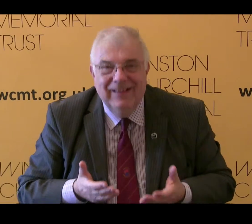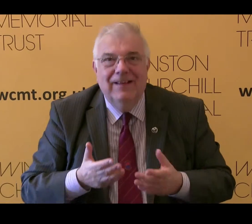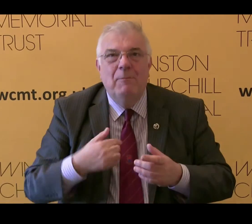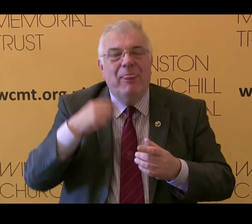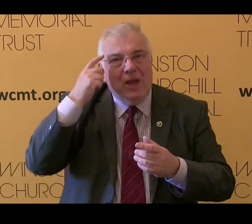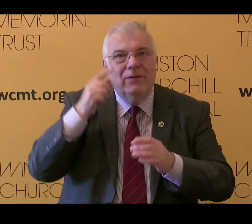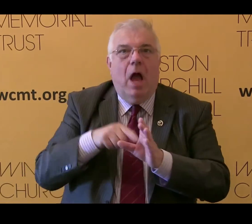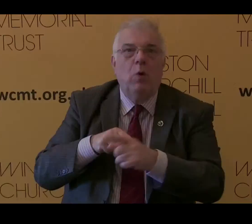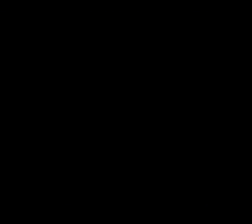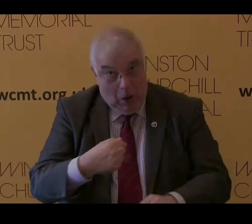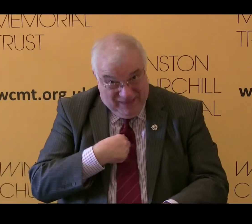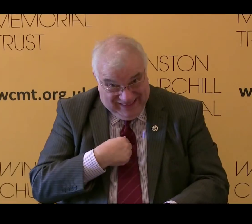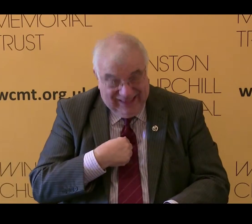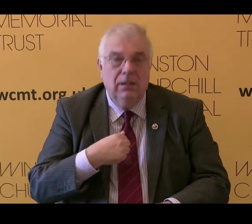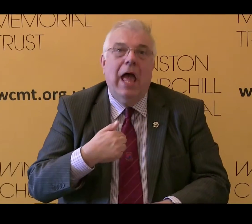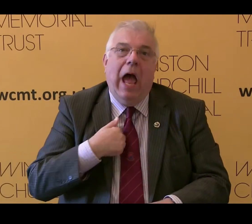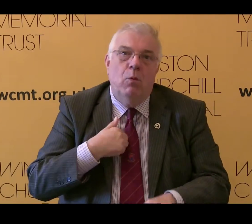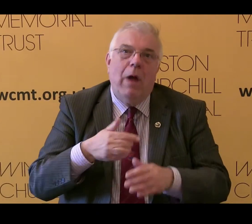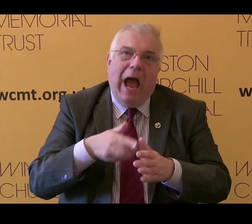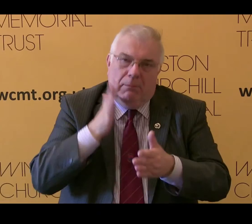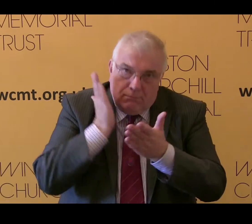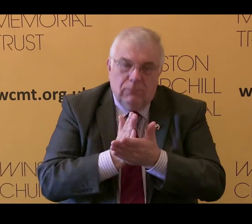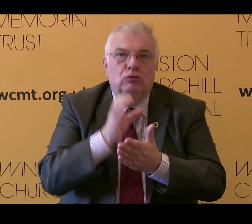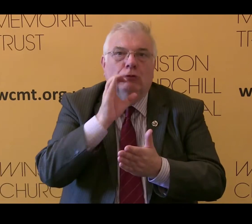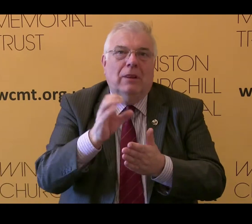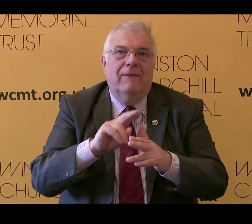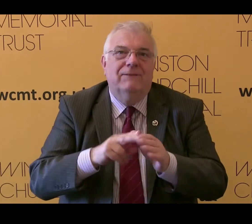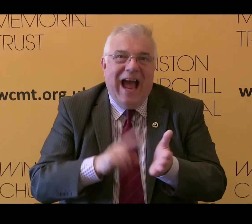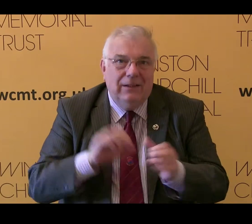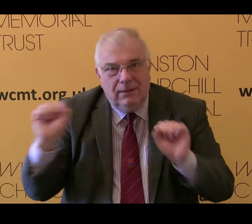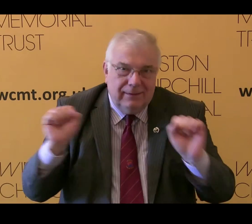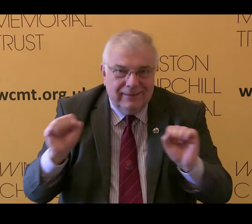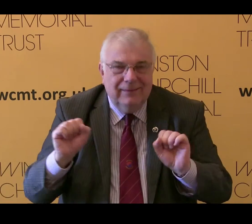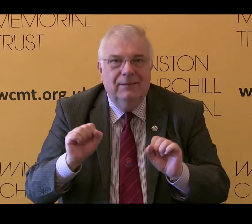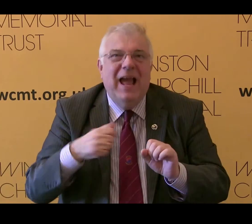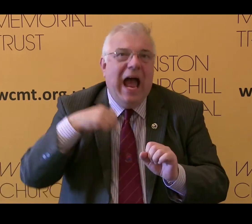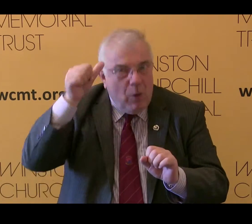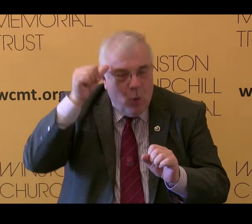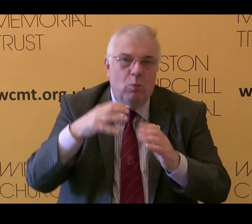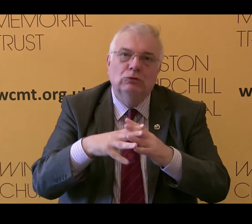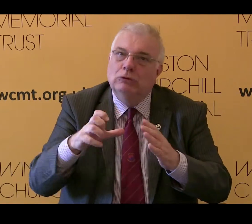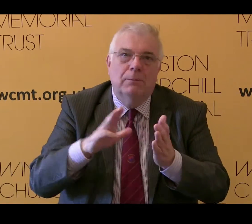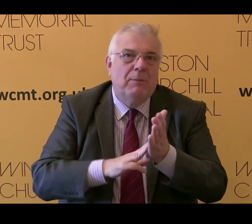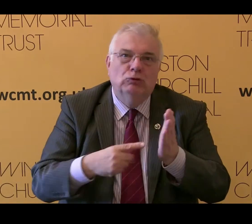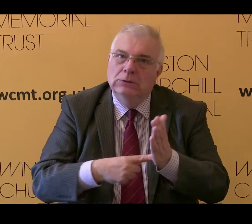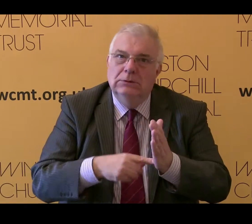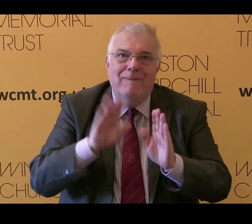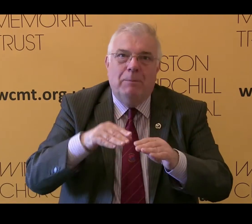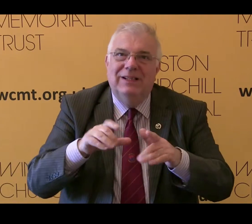do. For me, I'm a real Churchill fan. I think it's fantastic, and I think the Memorial Trust is, one